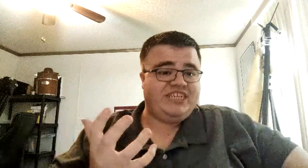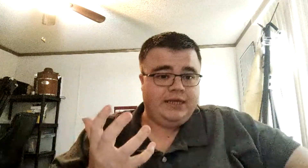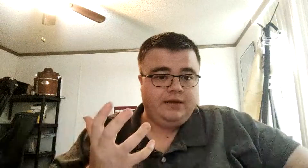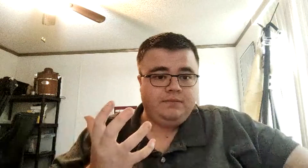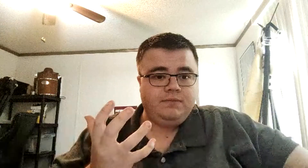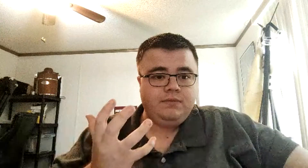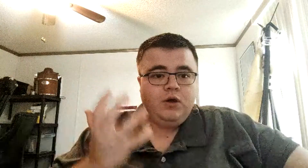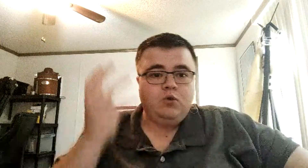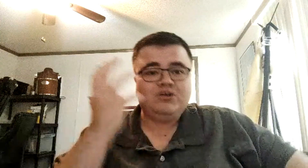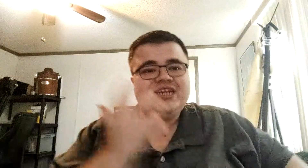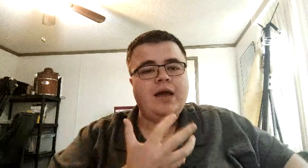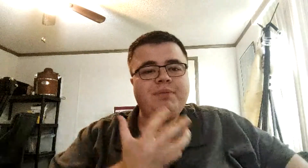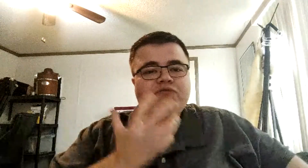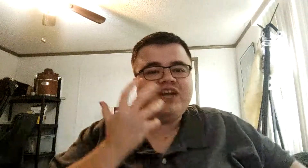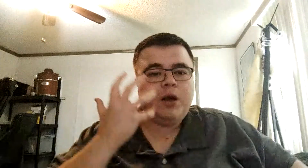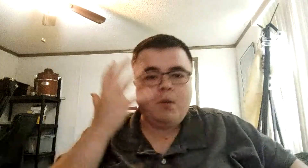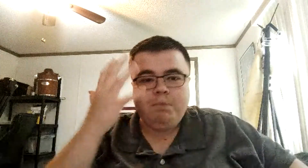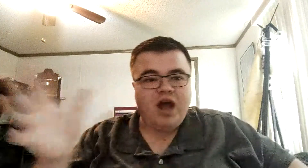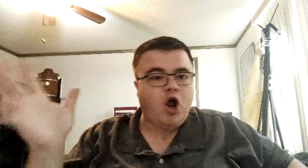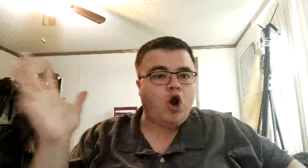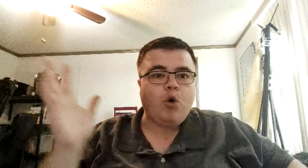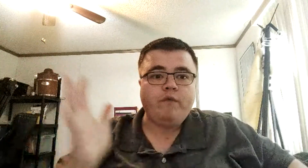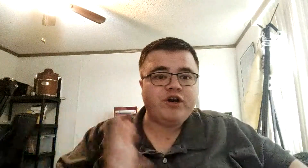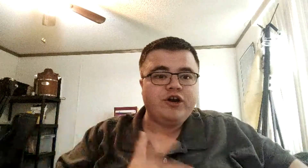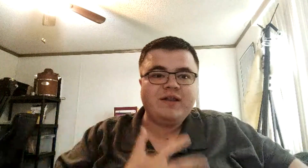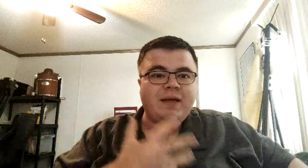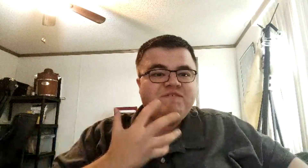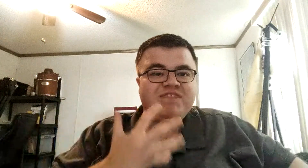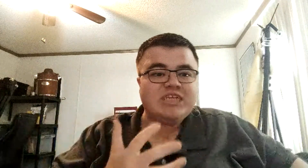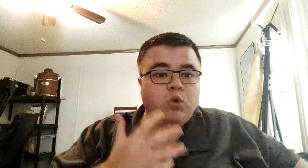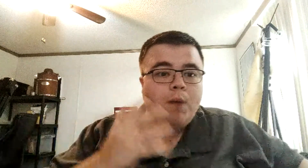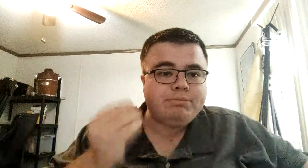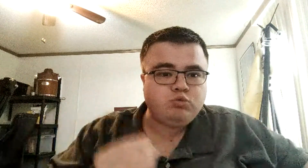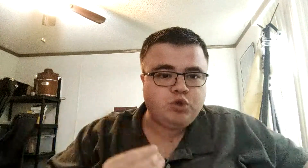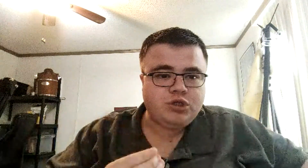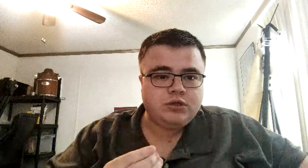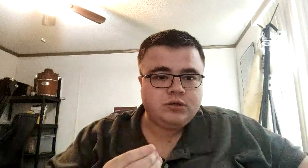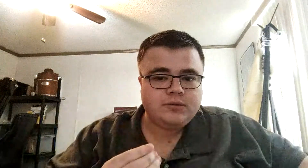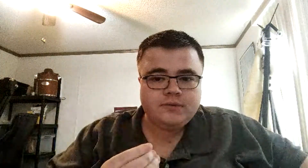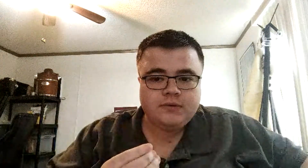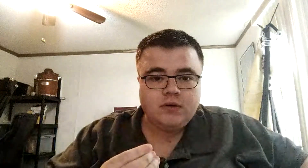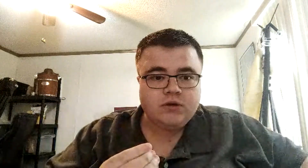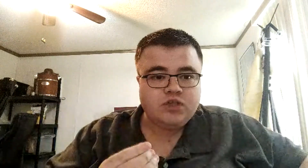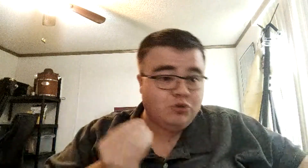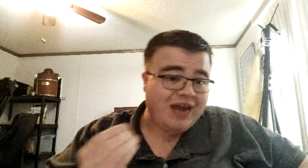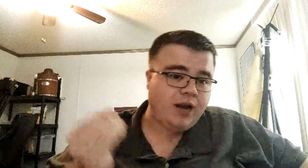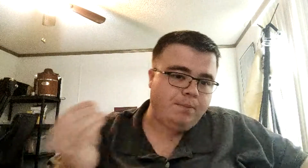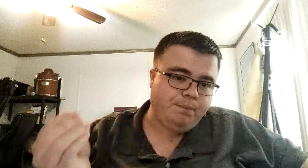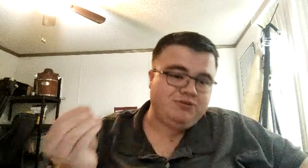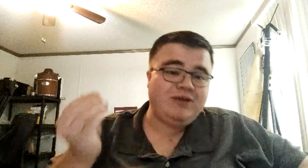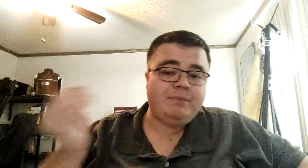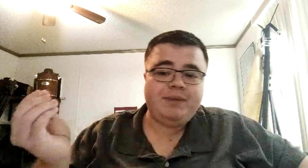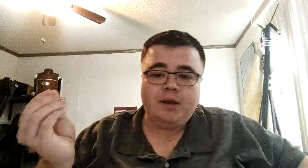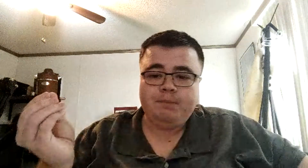brutal, which can be really got blood all over, like physical abuse, straight beat up.